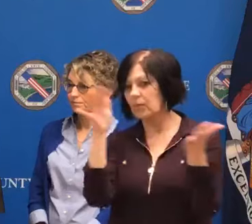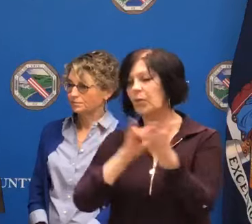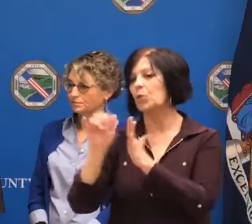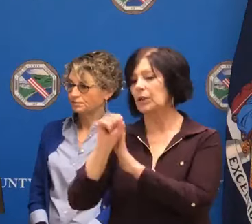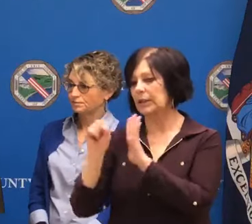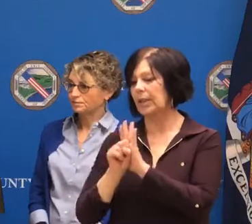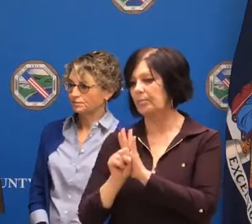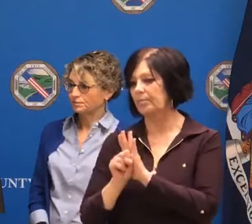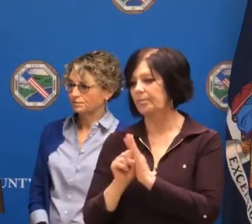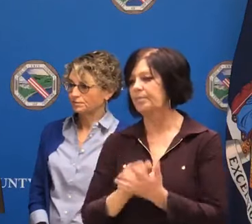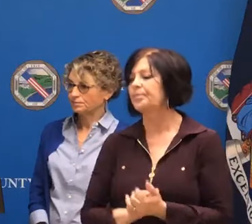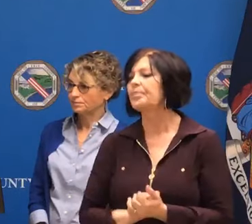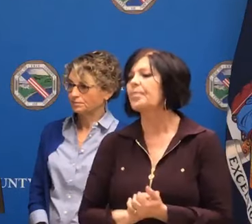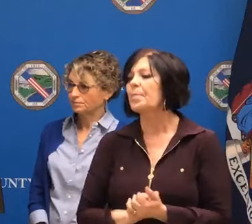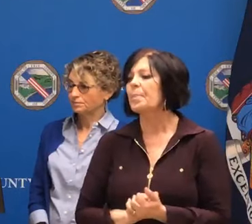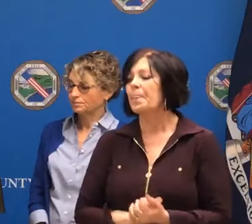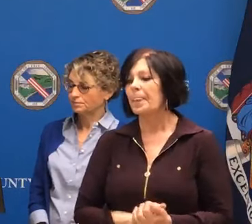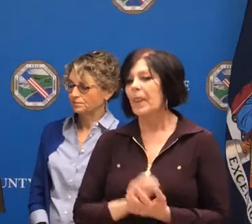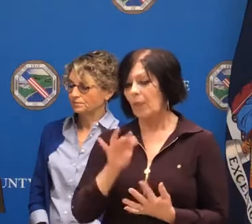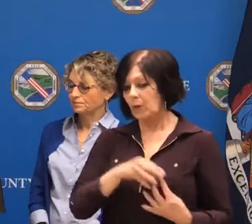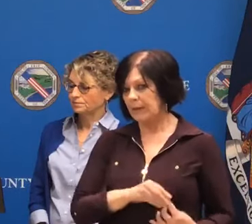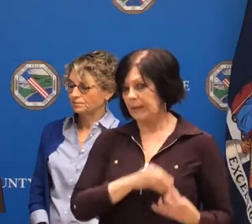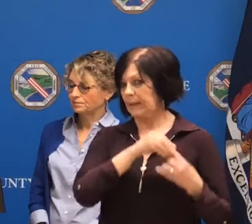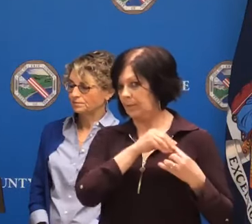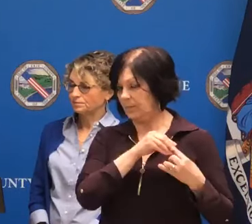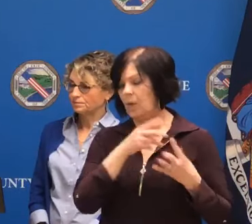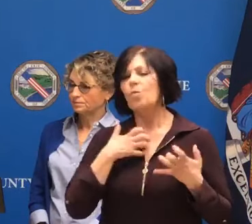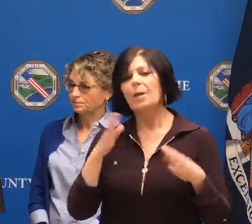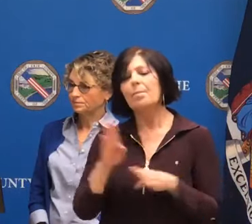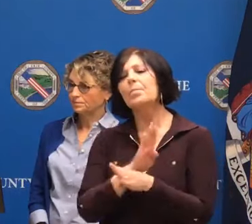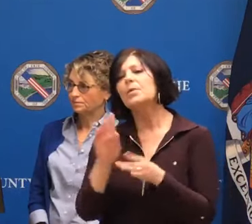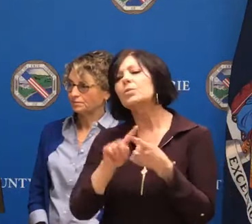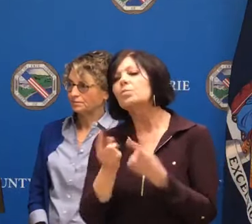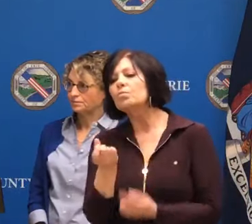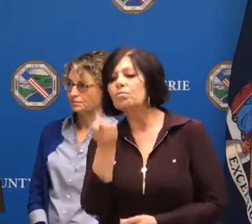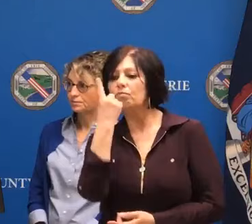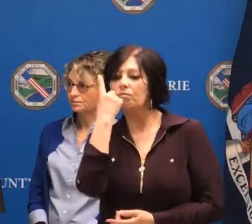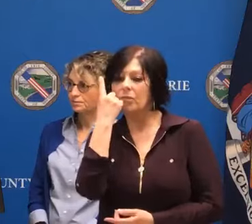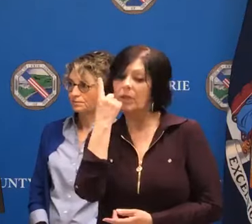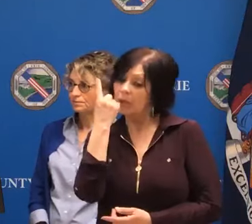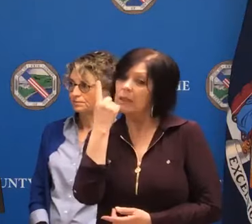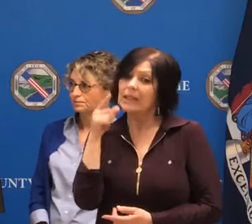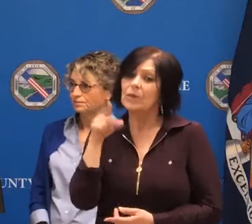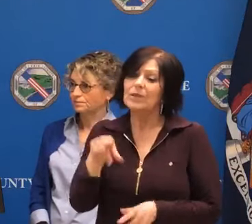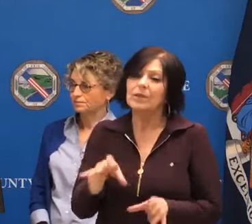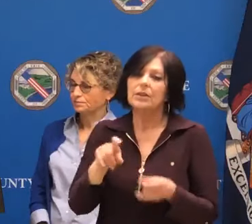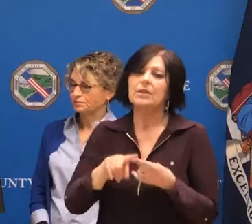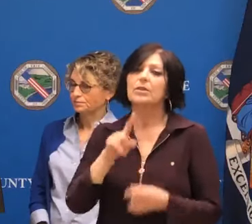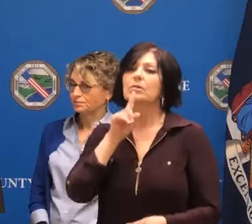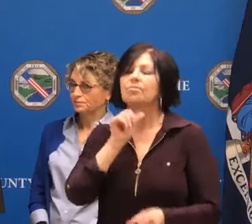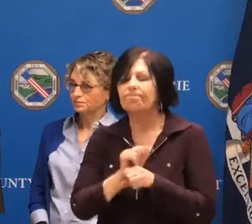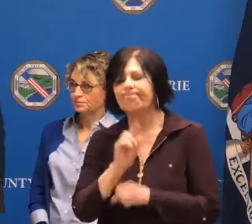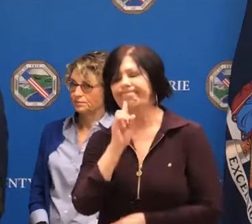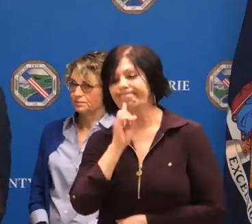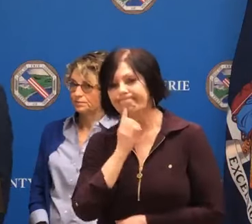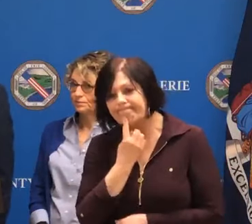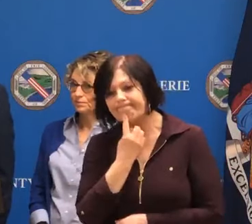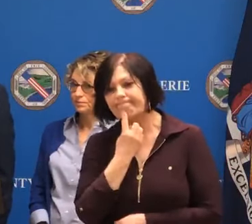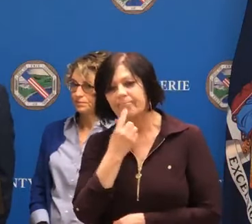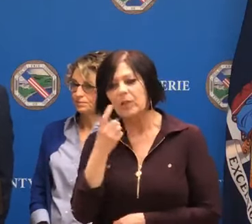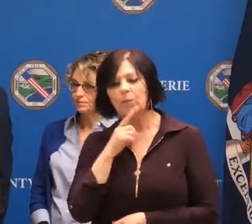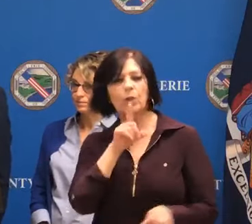State. So we want businesses to understand that this is going to be taken seriously. We're getting reports